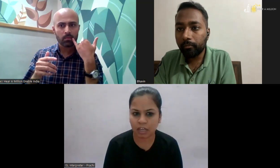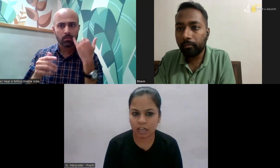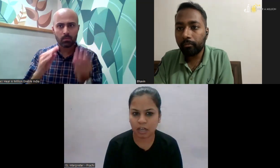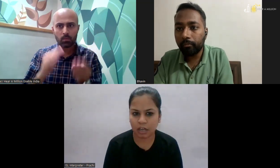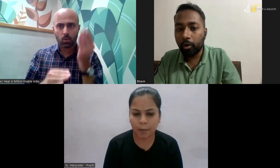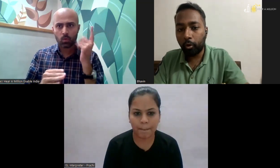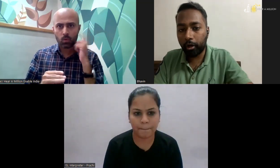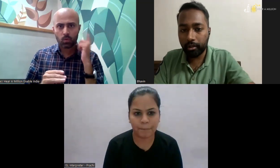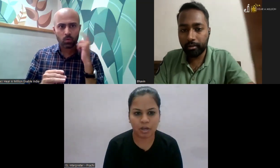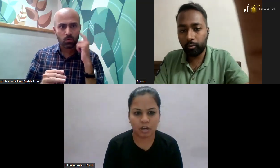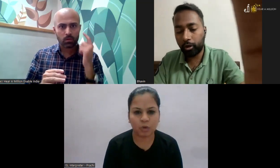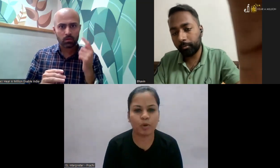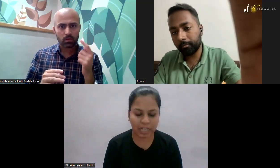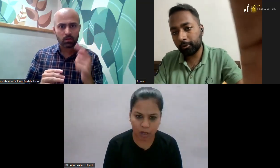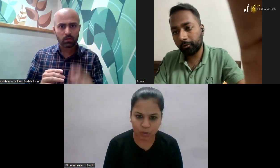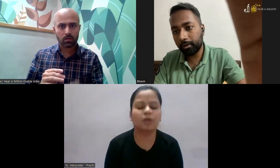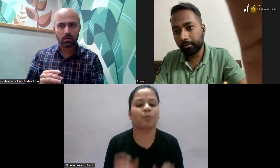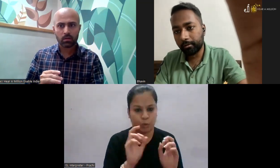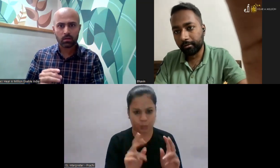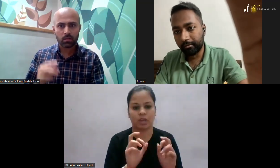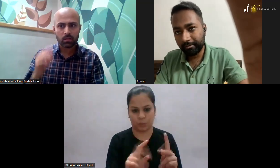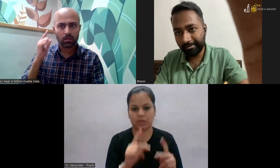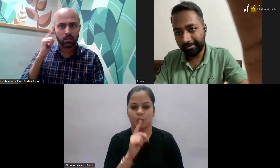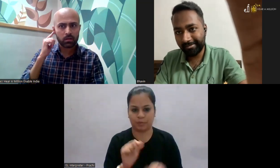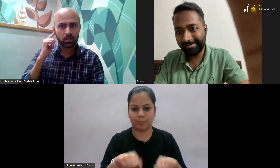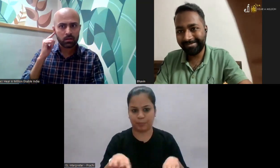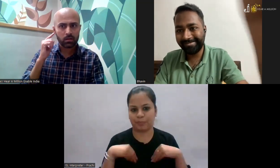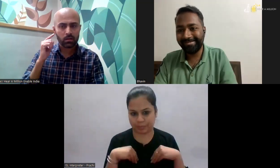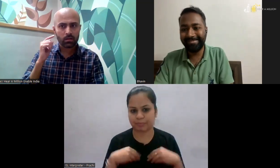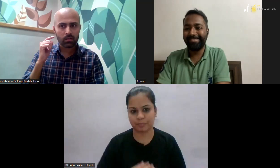loudly. Okay, okay, Okay. ma'am, sure.